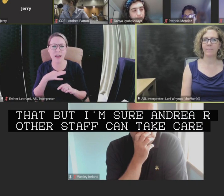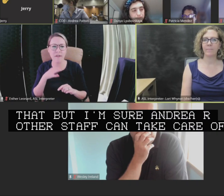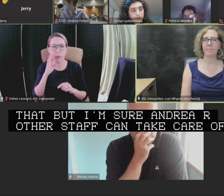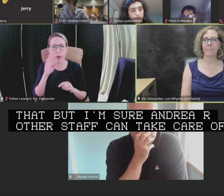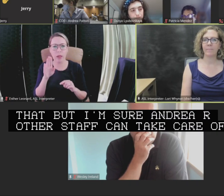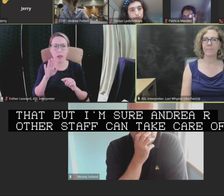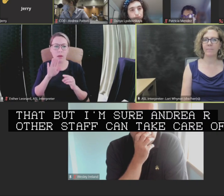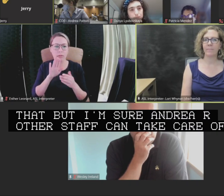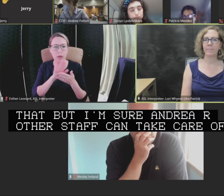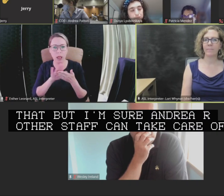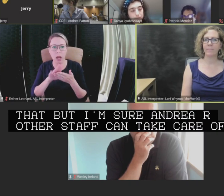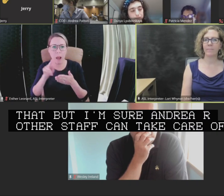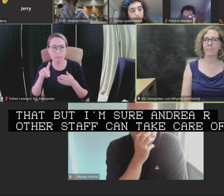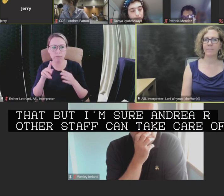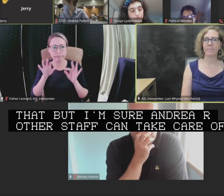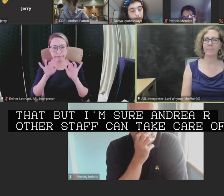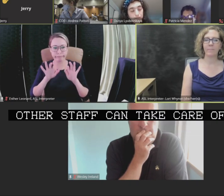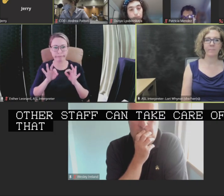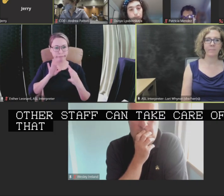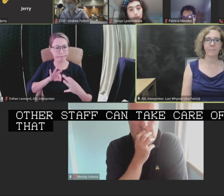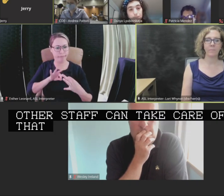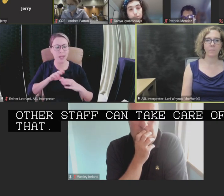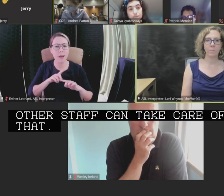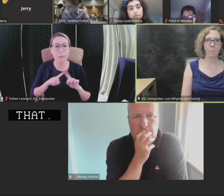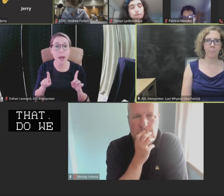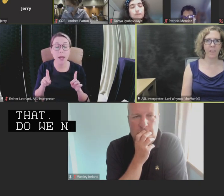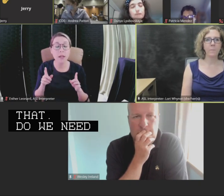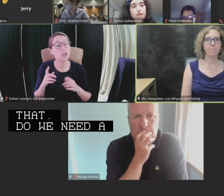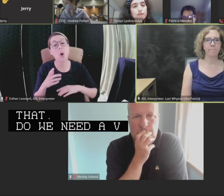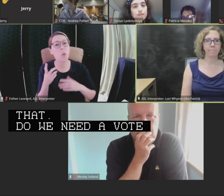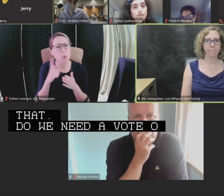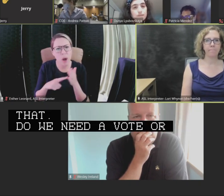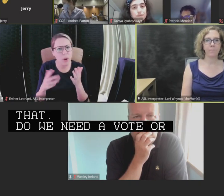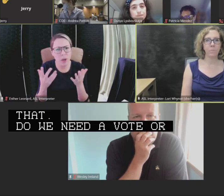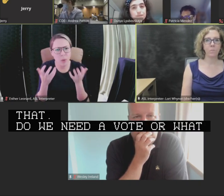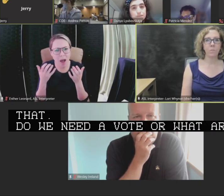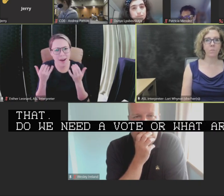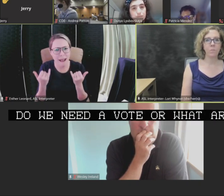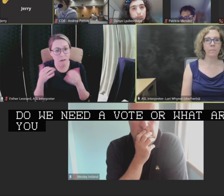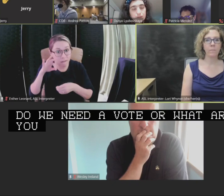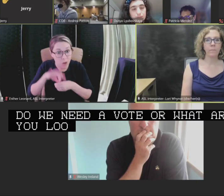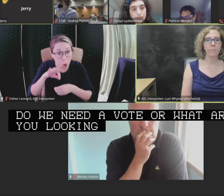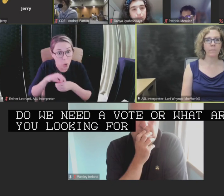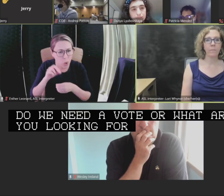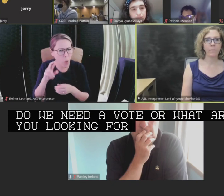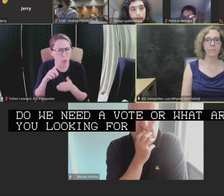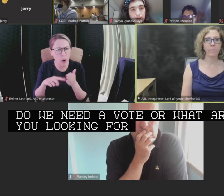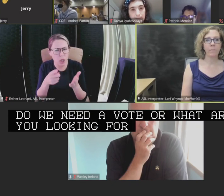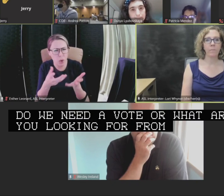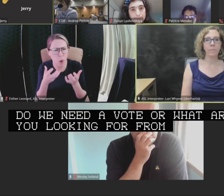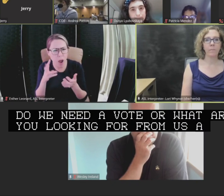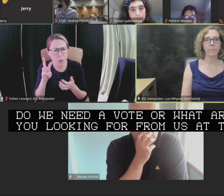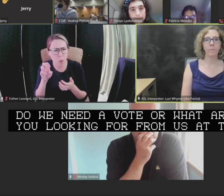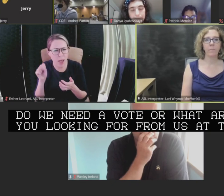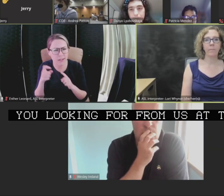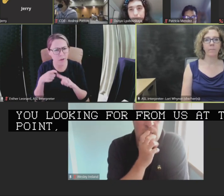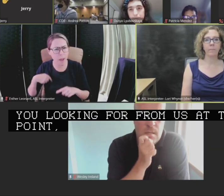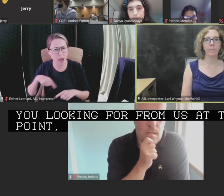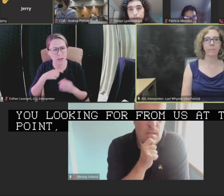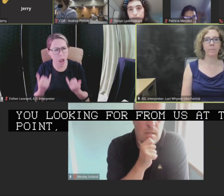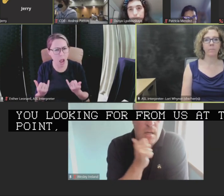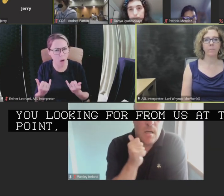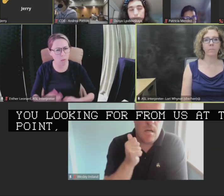don't know, do we need a vote, or what are you looking for from us at this point, Wes?